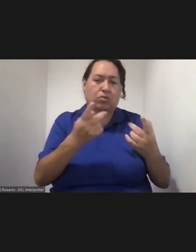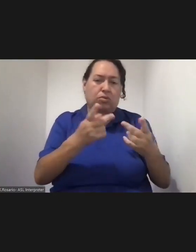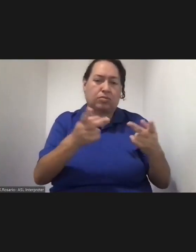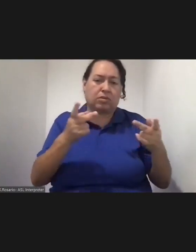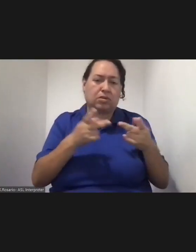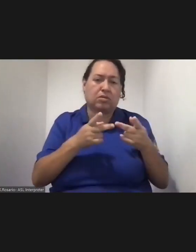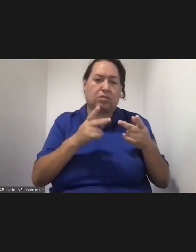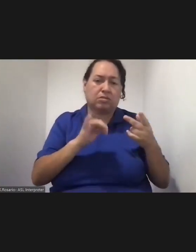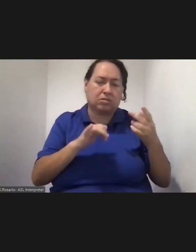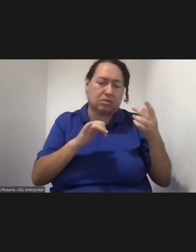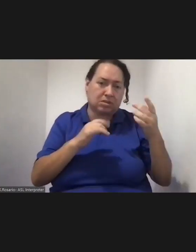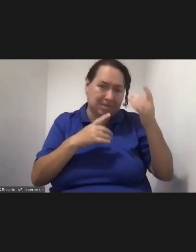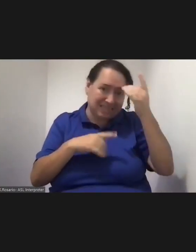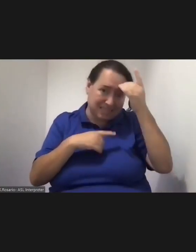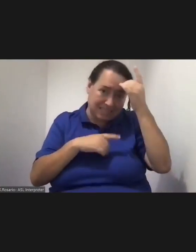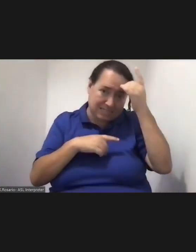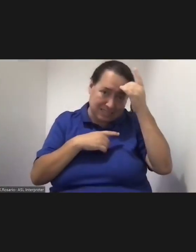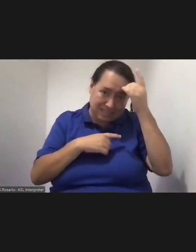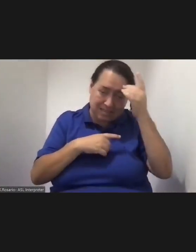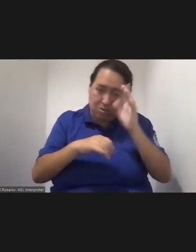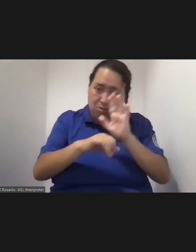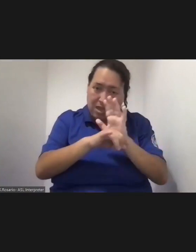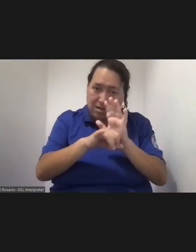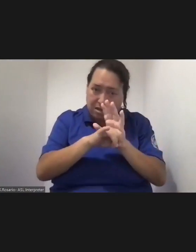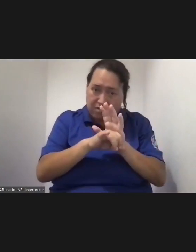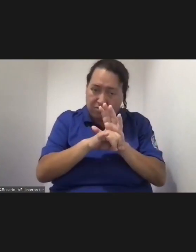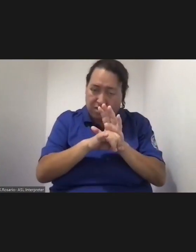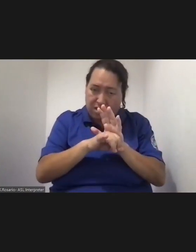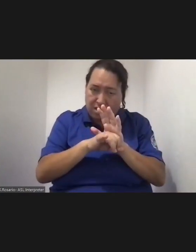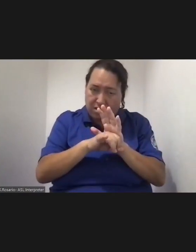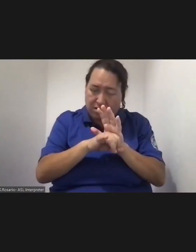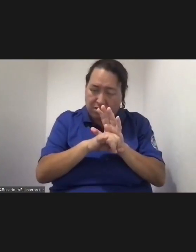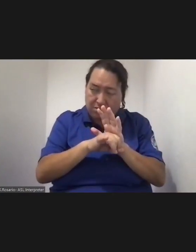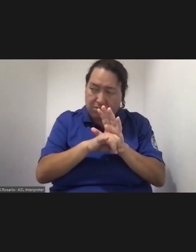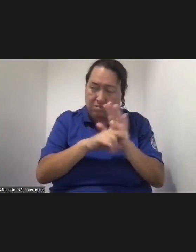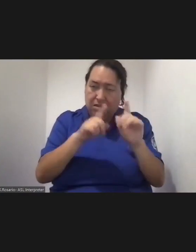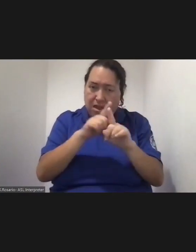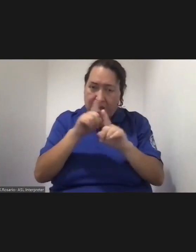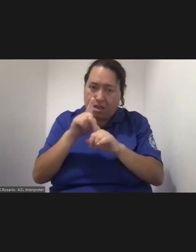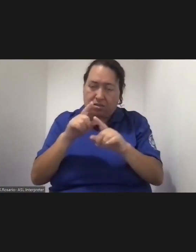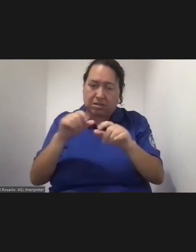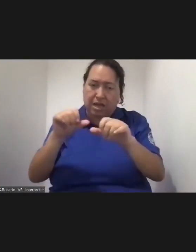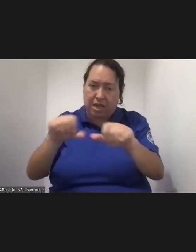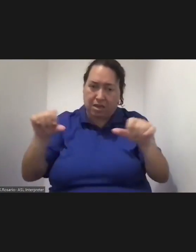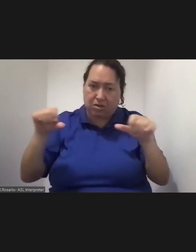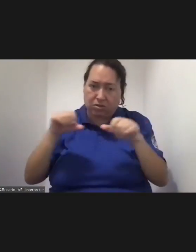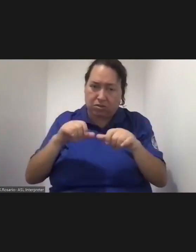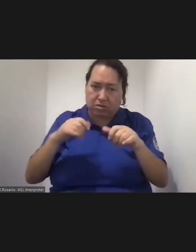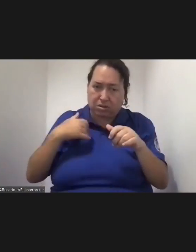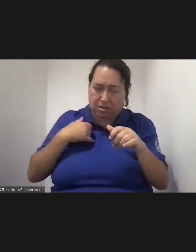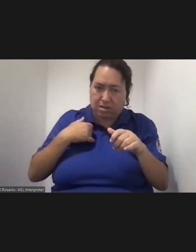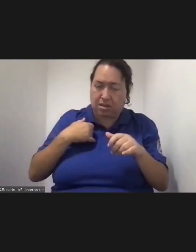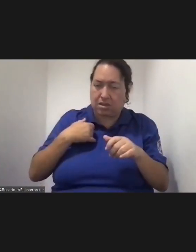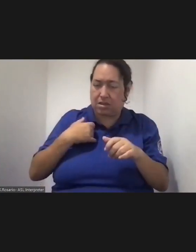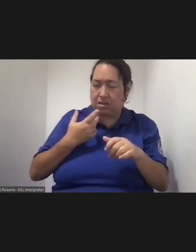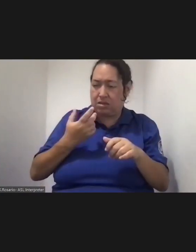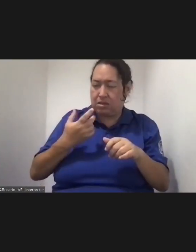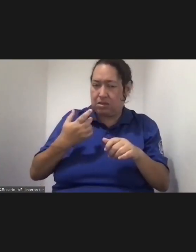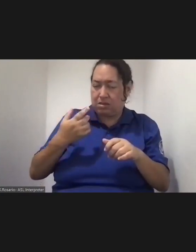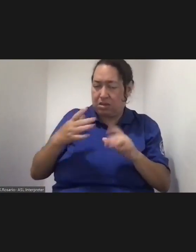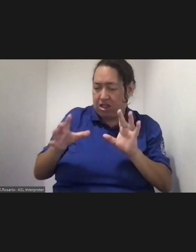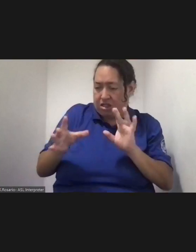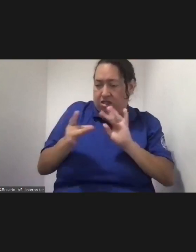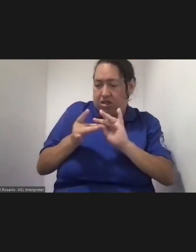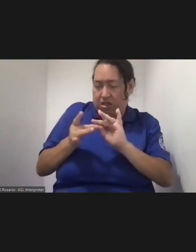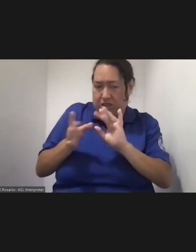disease we actually identified as the area that the transmission occurred was the restaurant, and it's